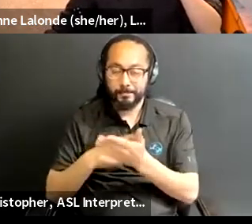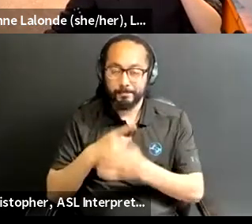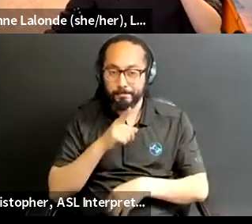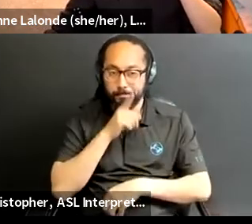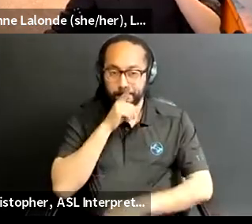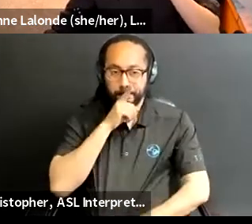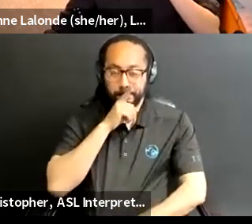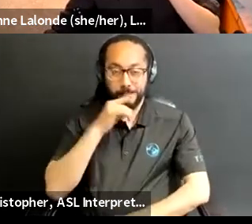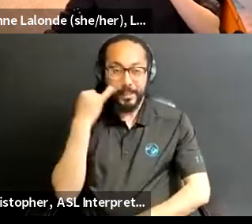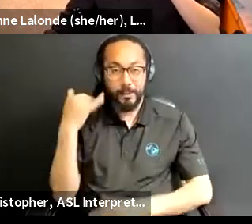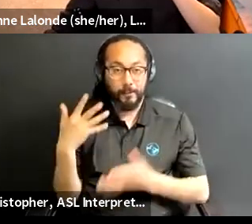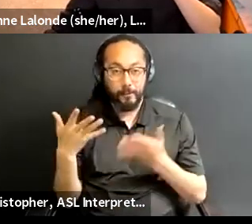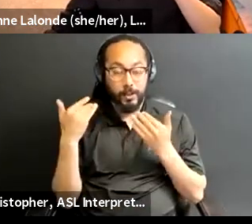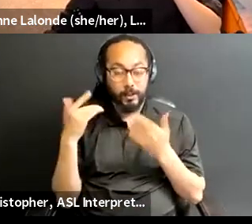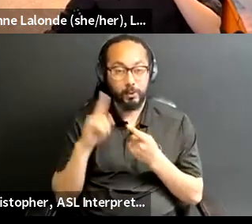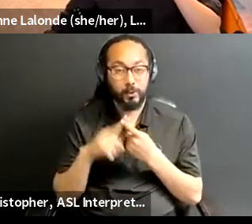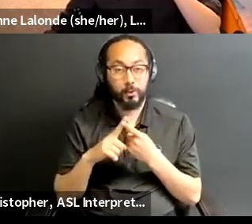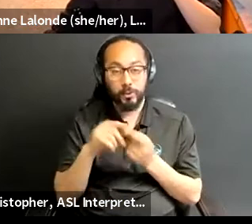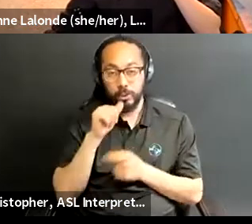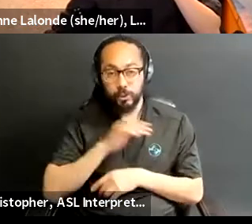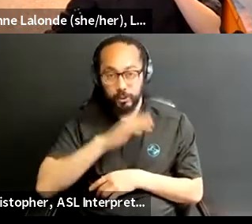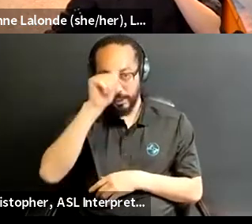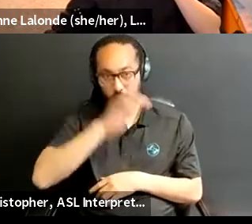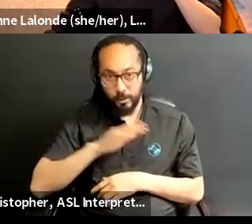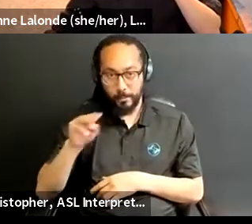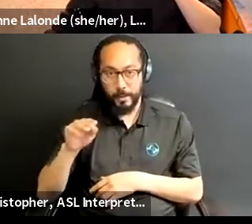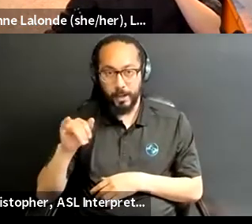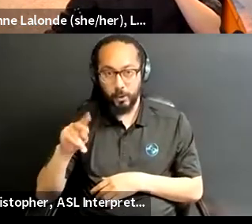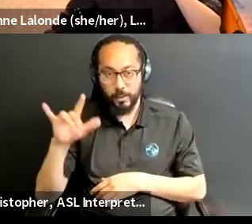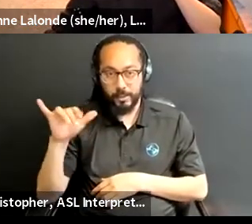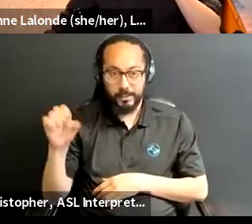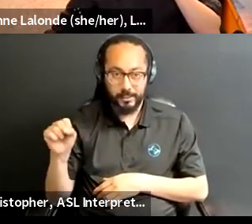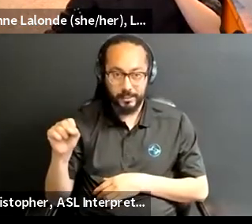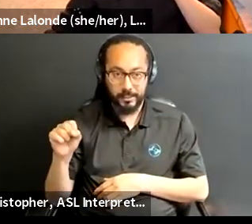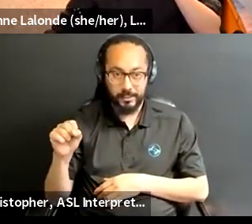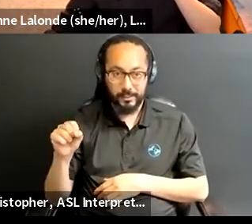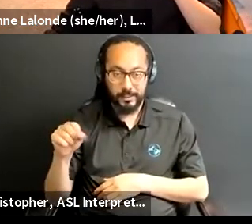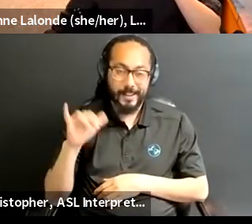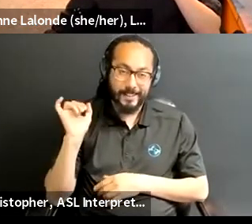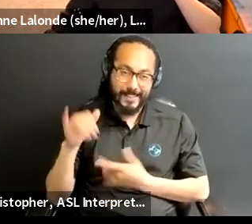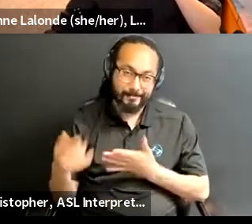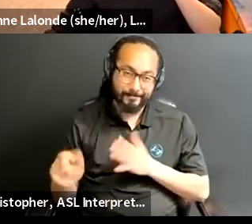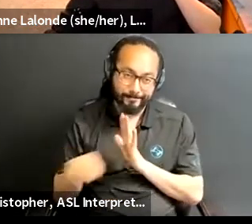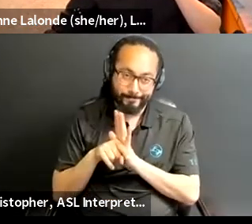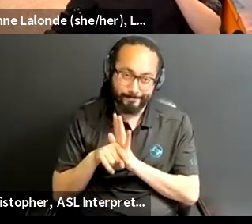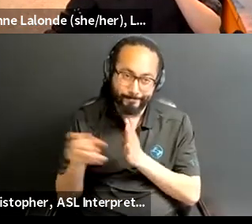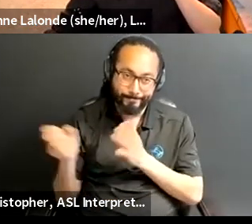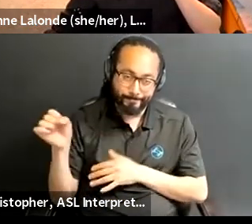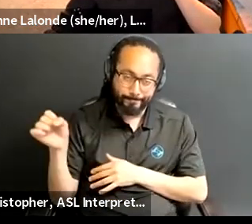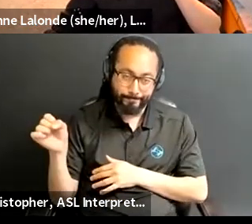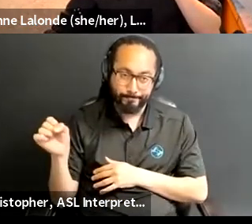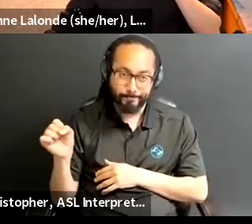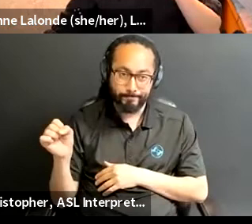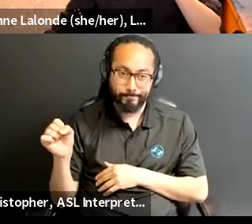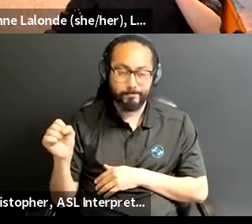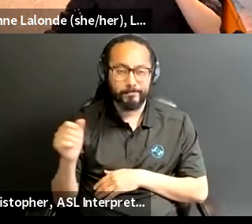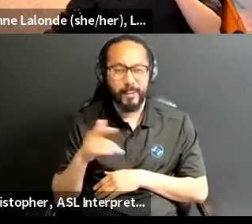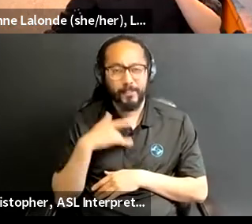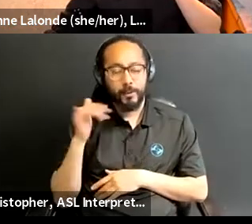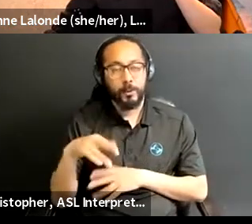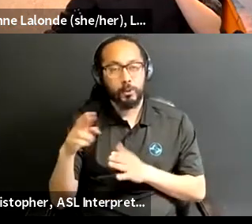friendly to sexual and gender minorities. So I see that as a drawback as well. So I think that was the twofold result